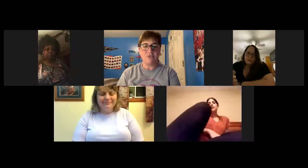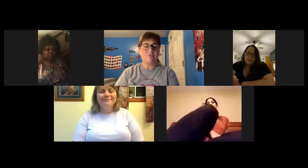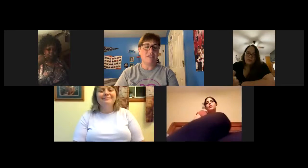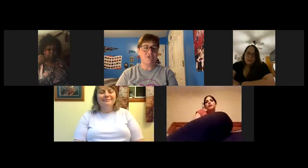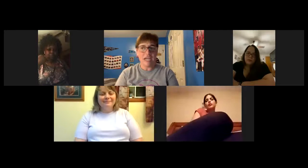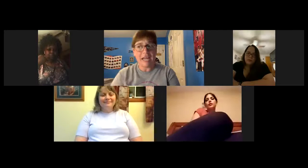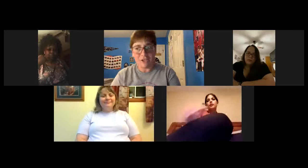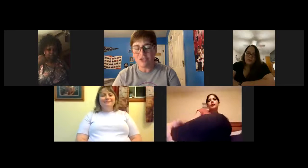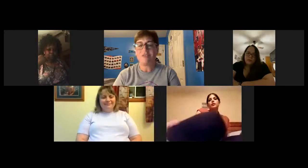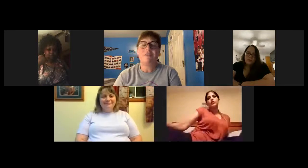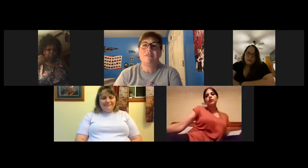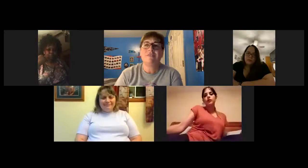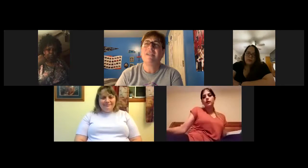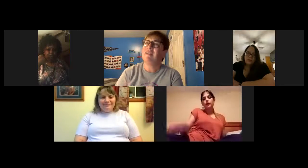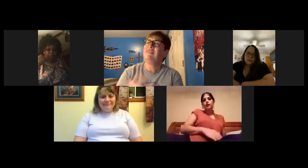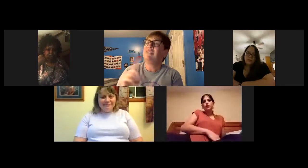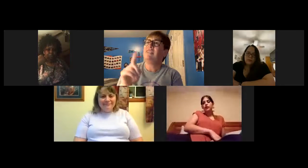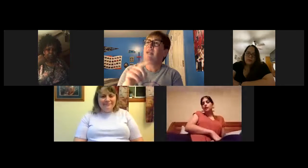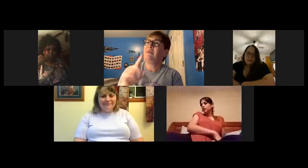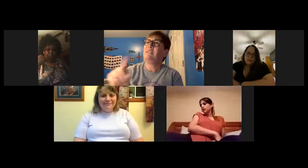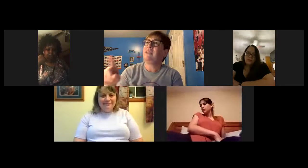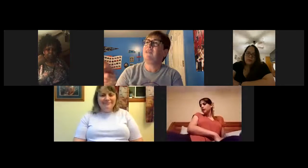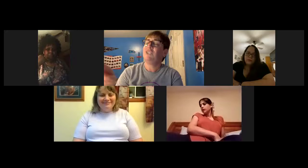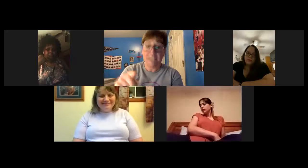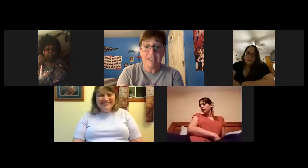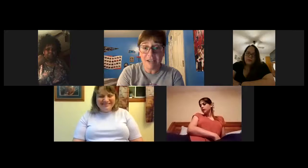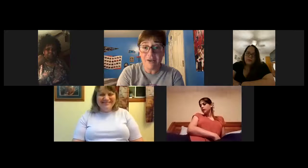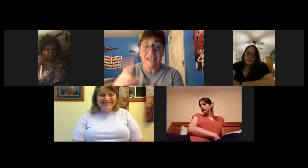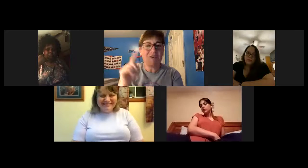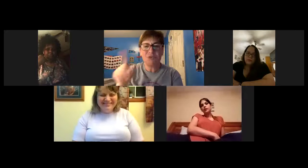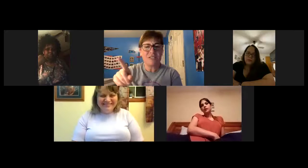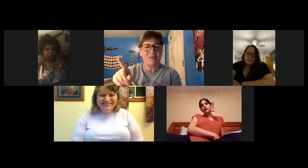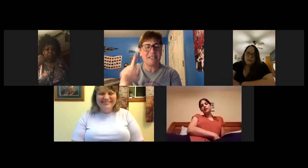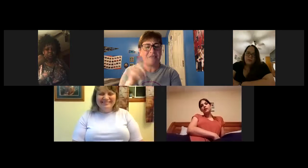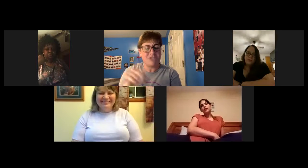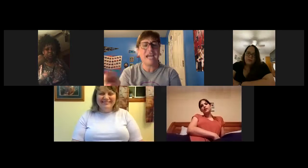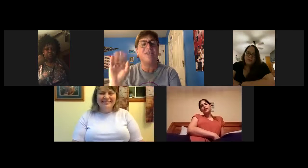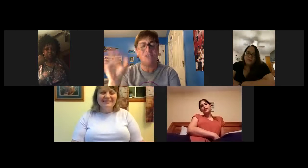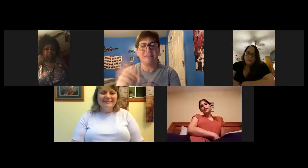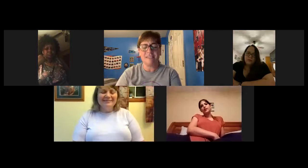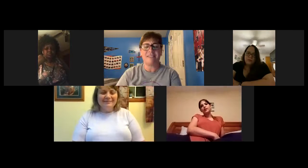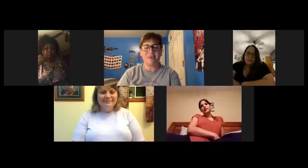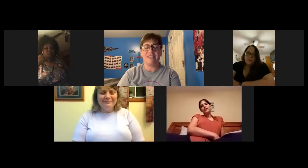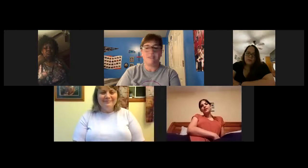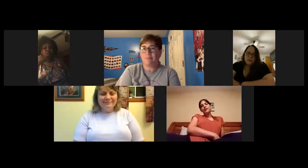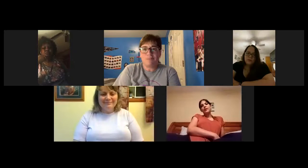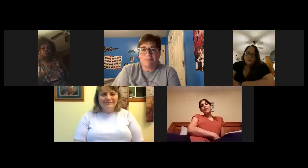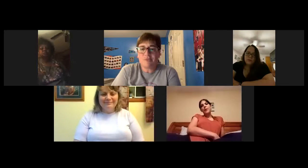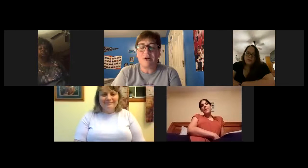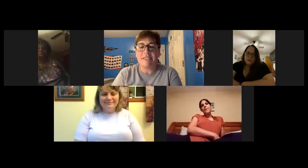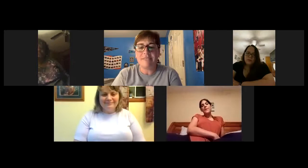those two, you know, G, H, right? No. See, there I go again. I don't trust myself. G, H. Yes, it is the way it